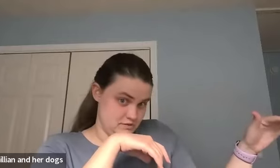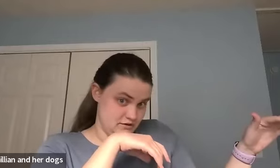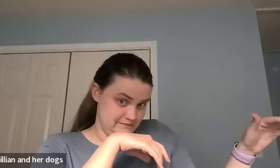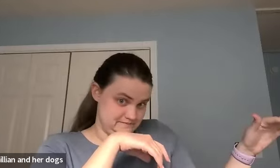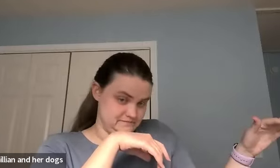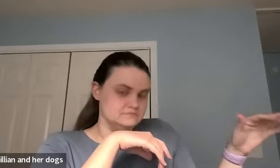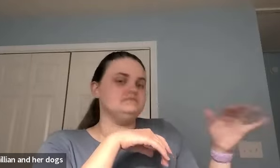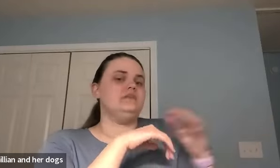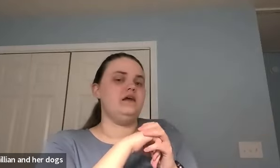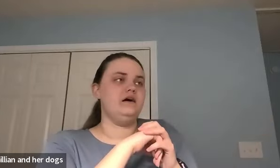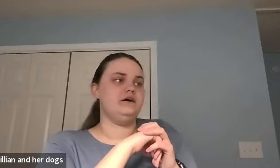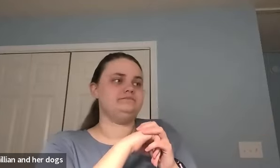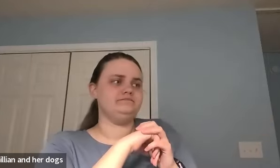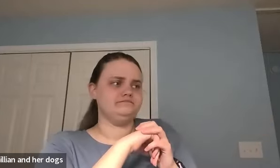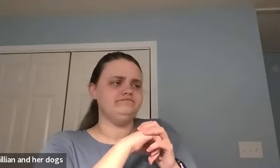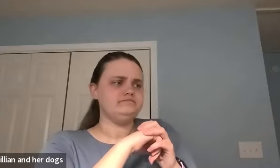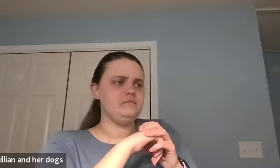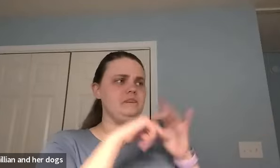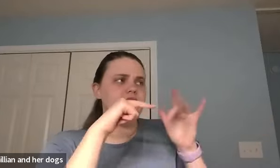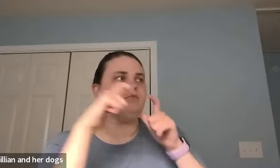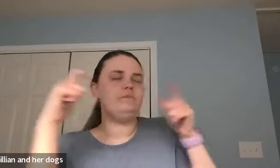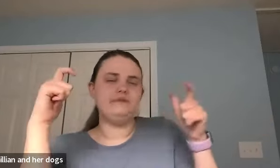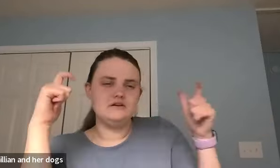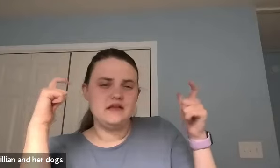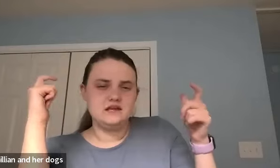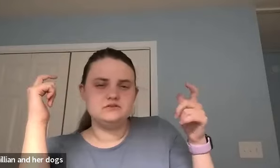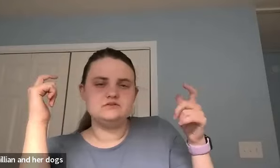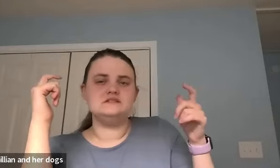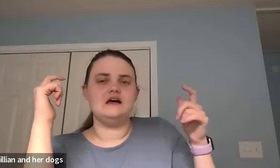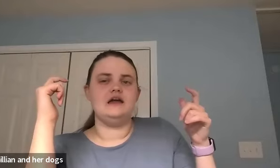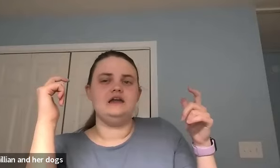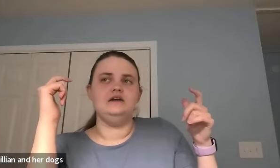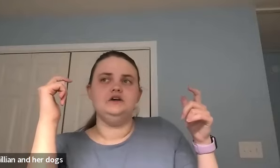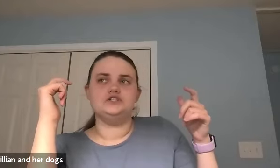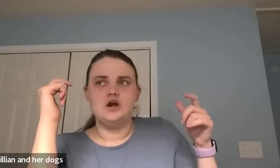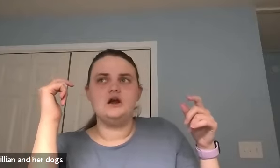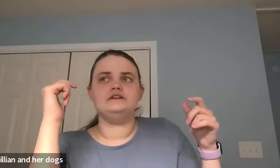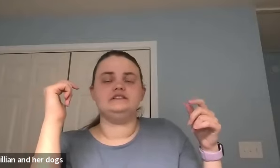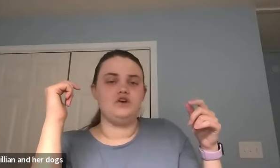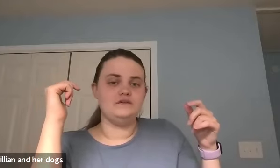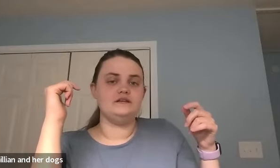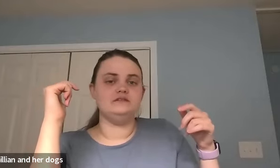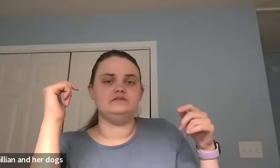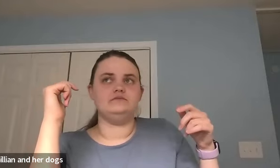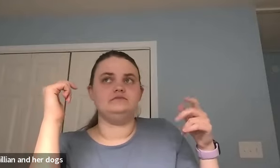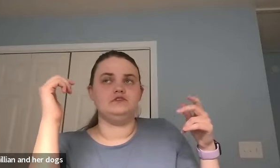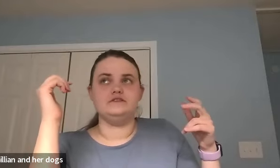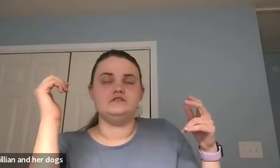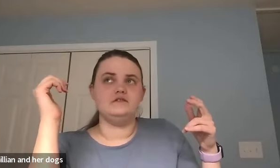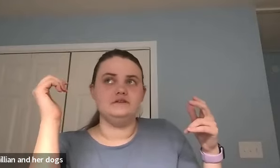spell. The more bigger the animals, like sharks and dolphins are not a fish.